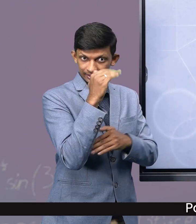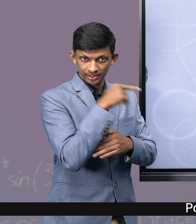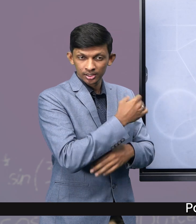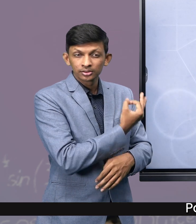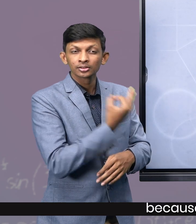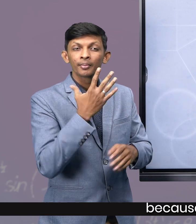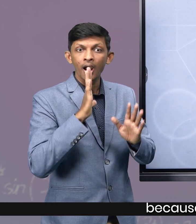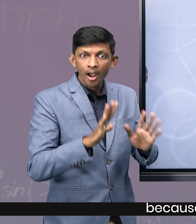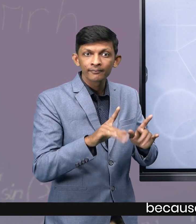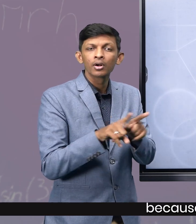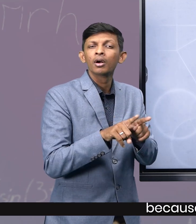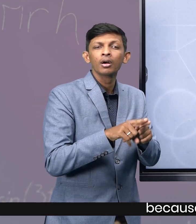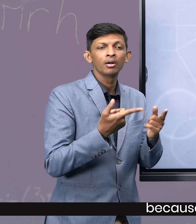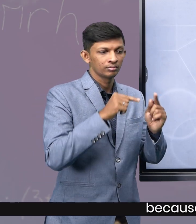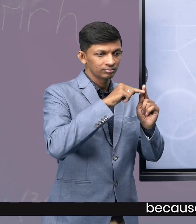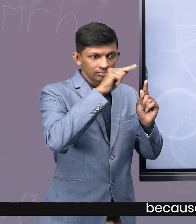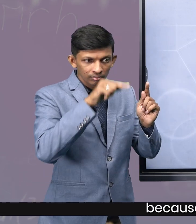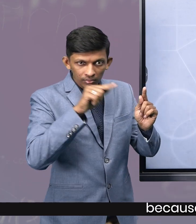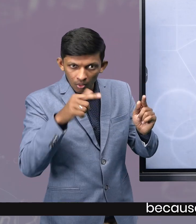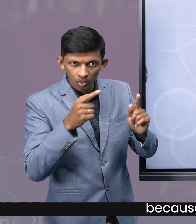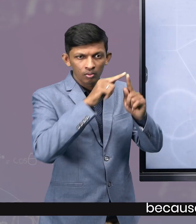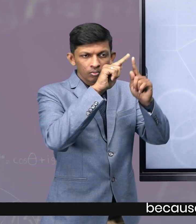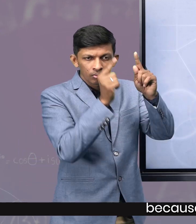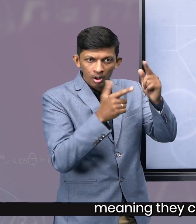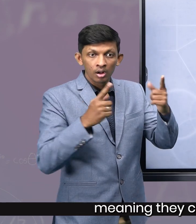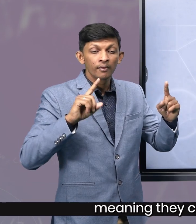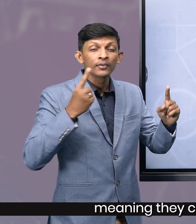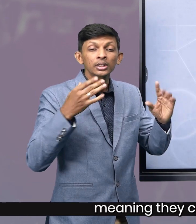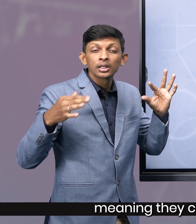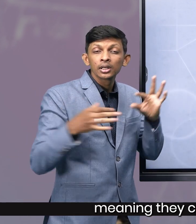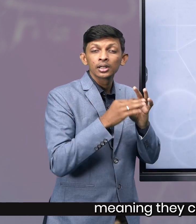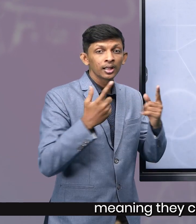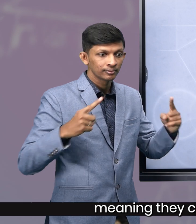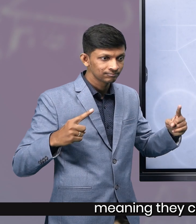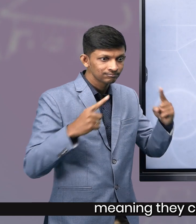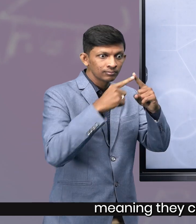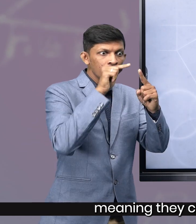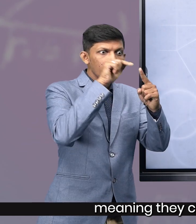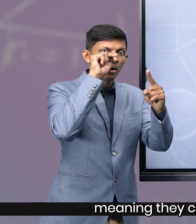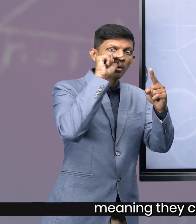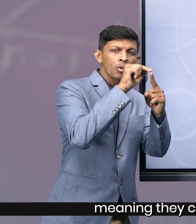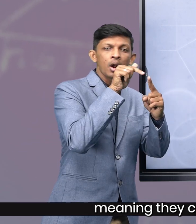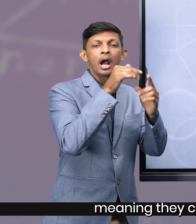Polygons are special because they are closed shapes, meaning they connect back to the starting point.